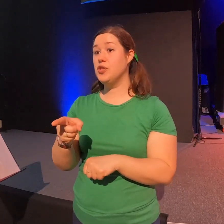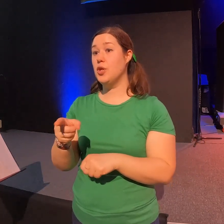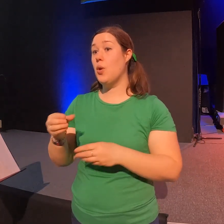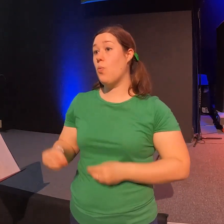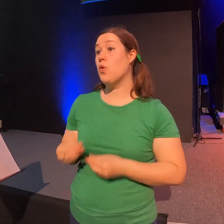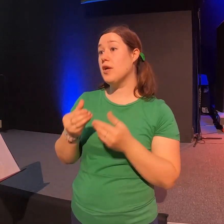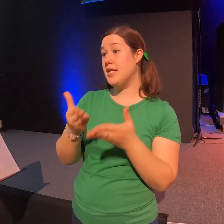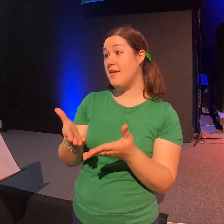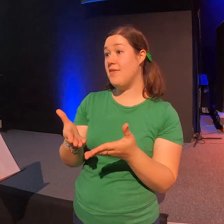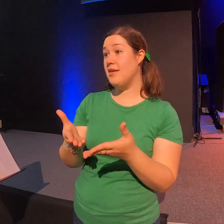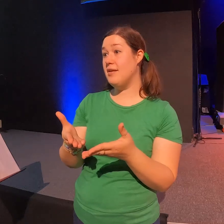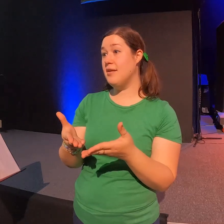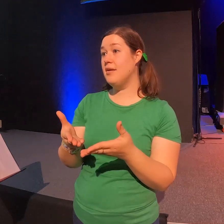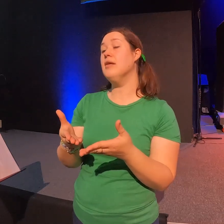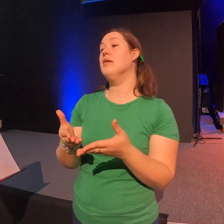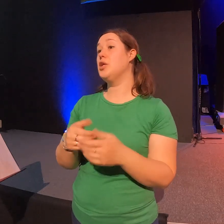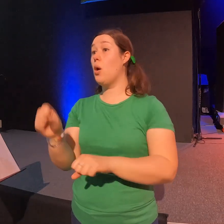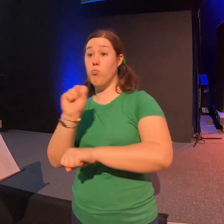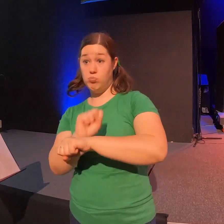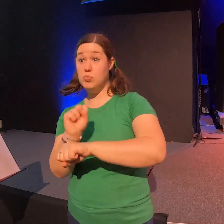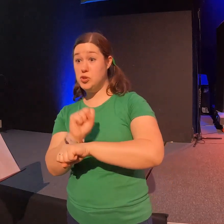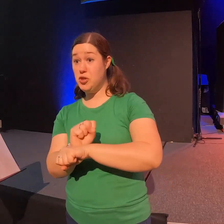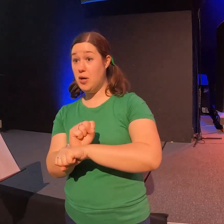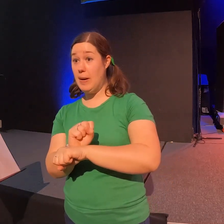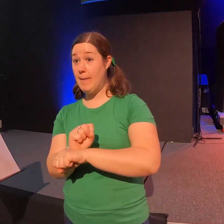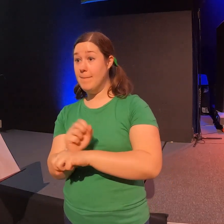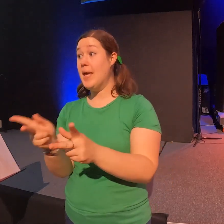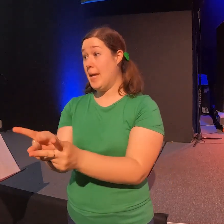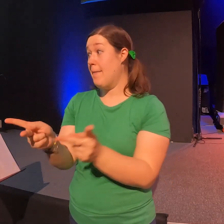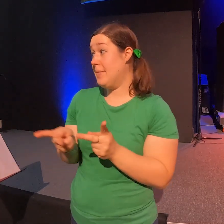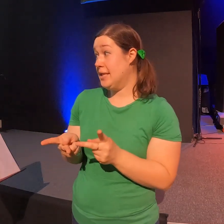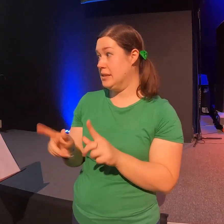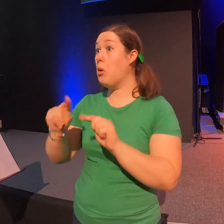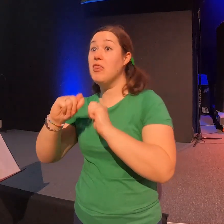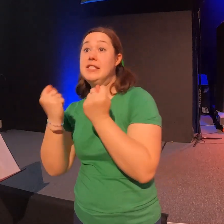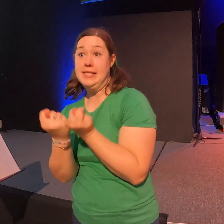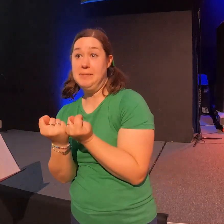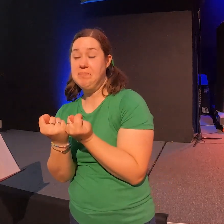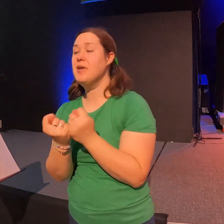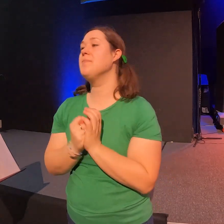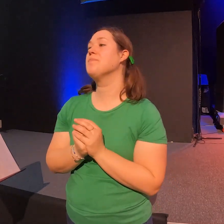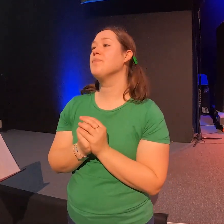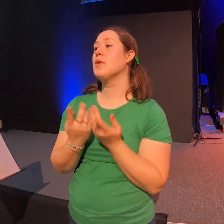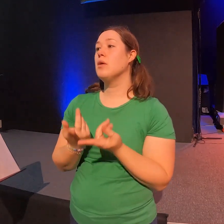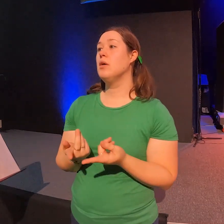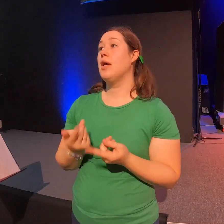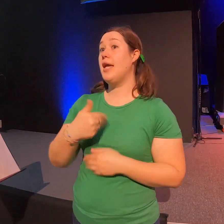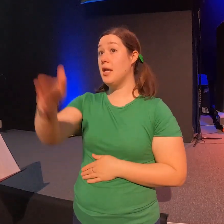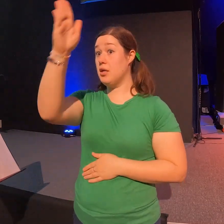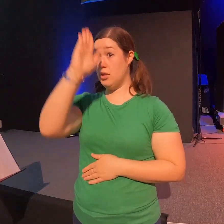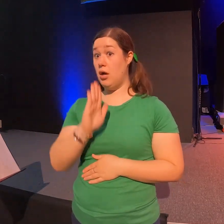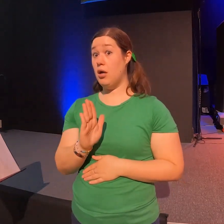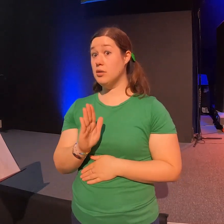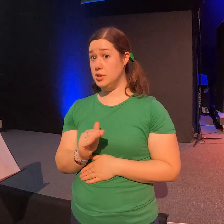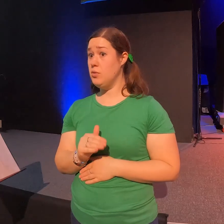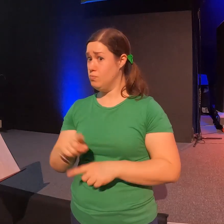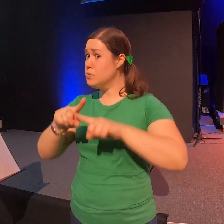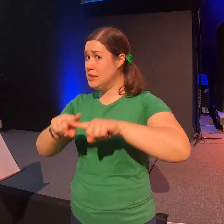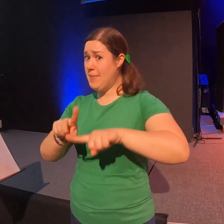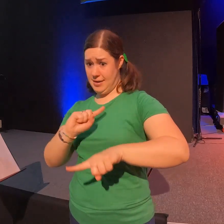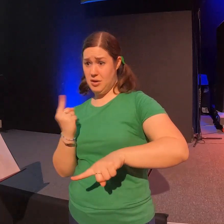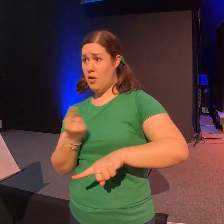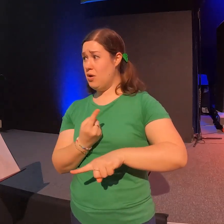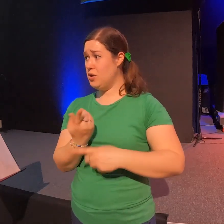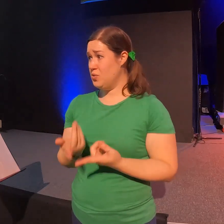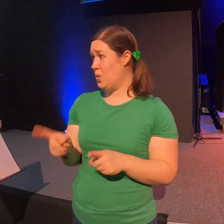on the field, and God is counting on us, and when we don't show up, but we're not active, not